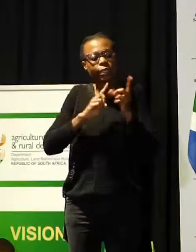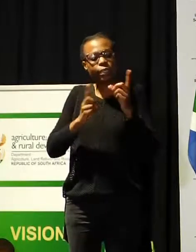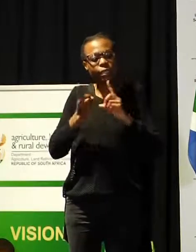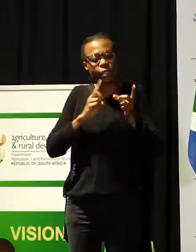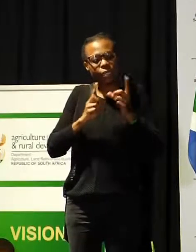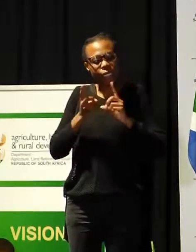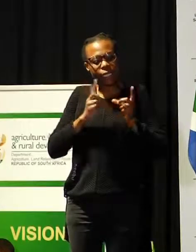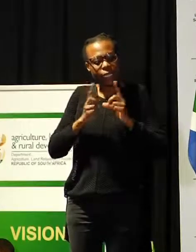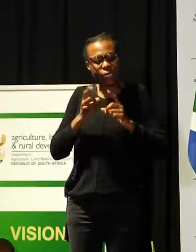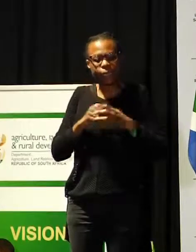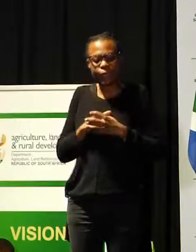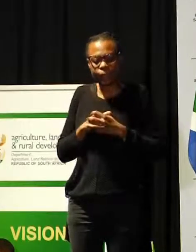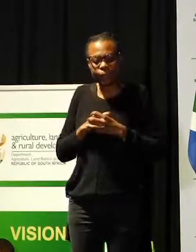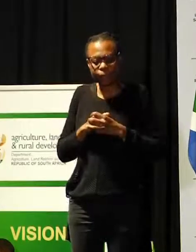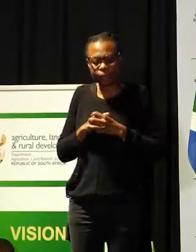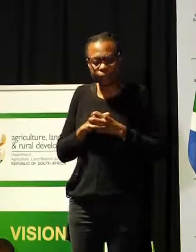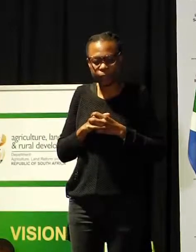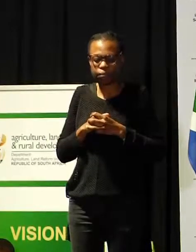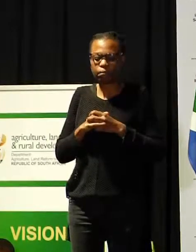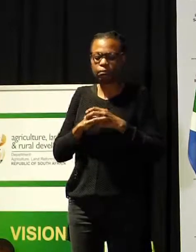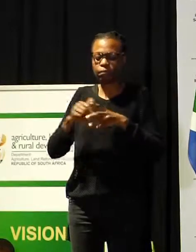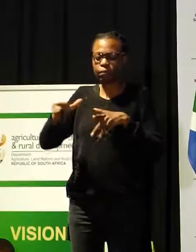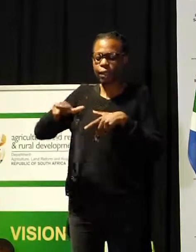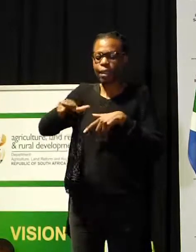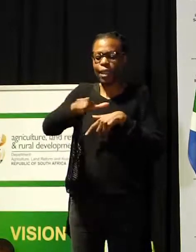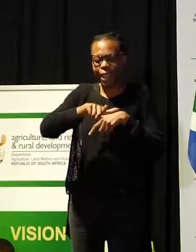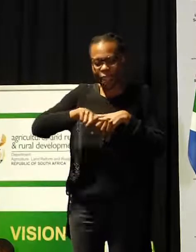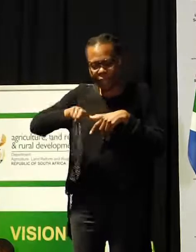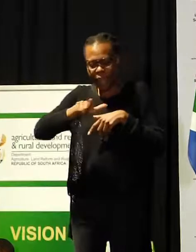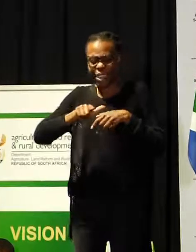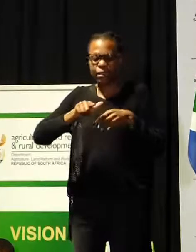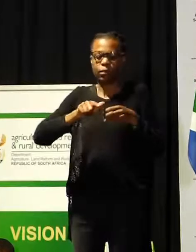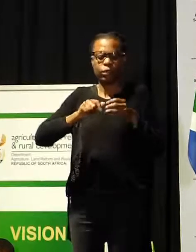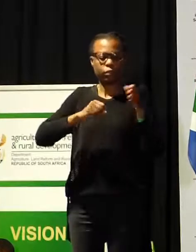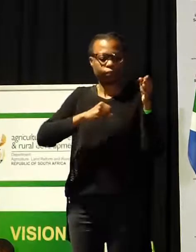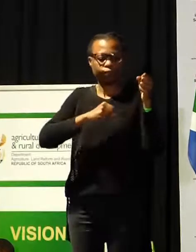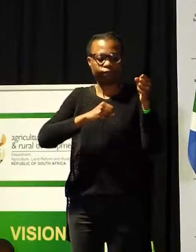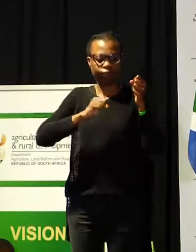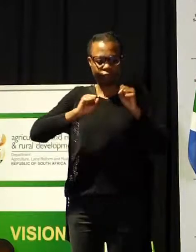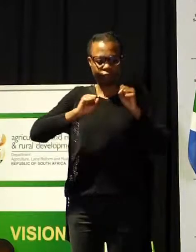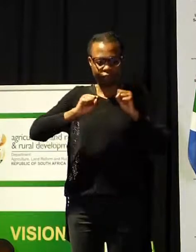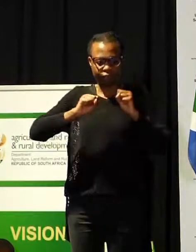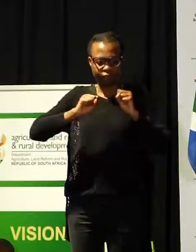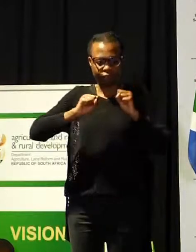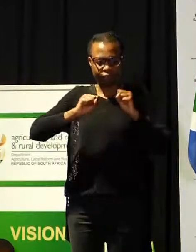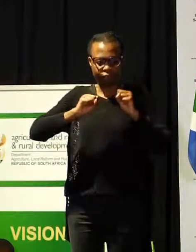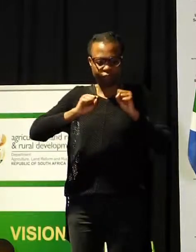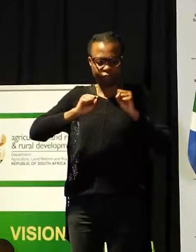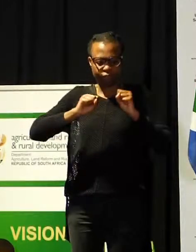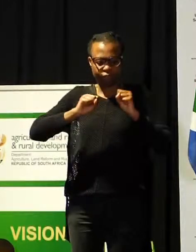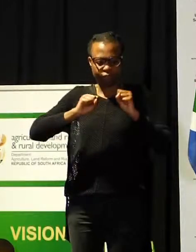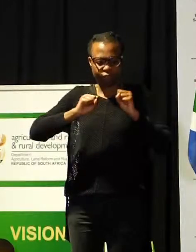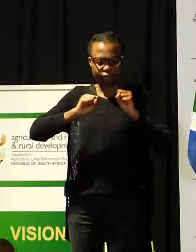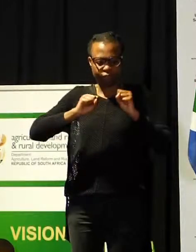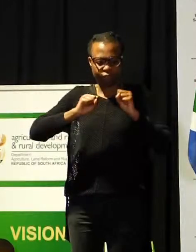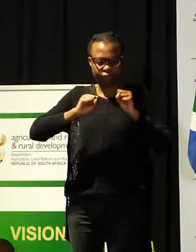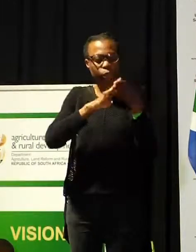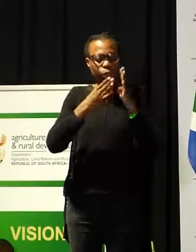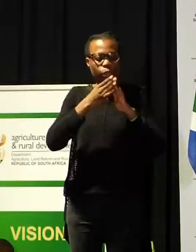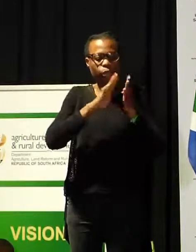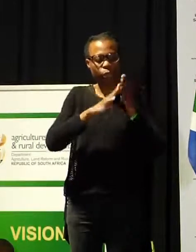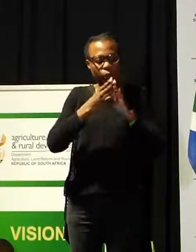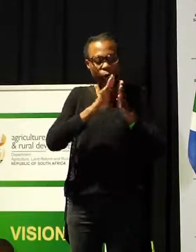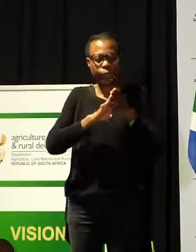land dispute mechanism which has been proposed to assist the communities. The beneficiation also must be considered on